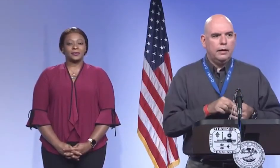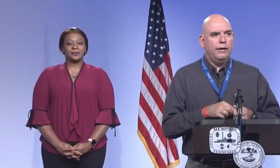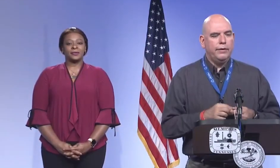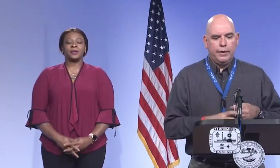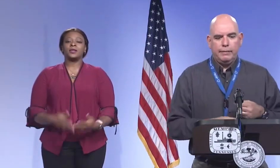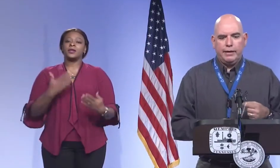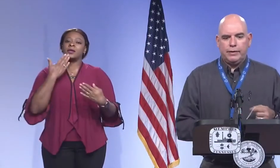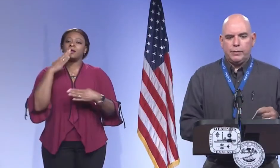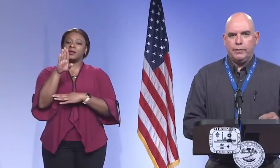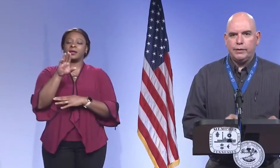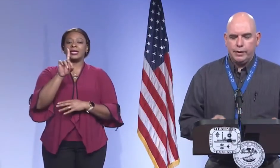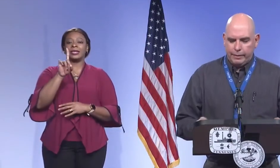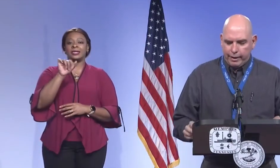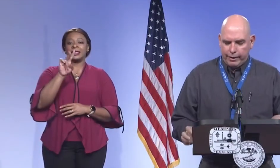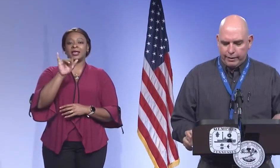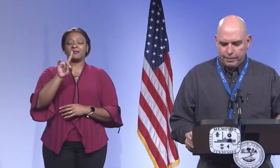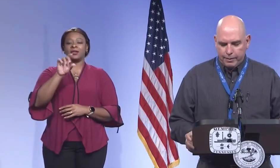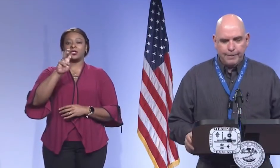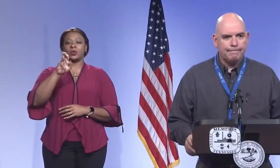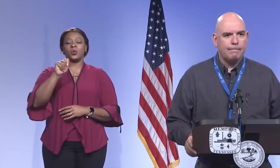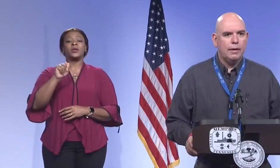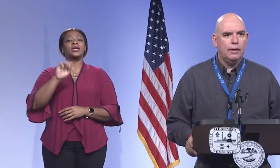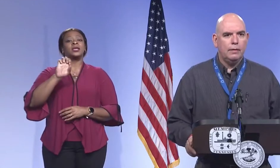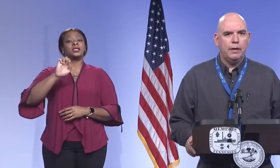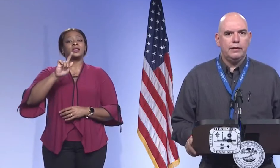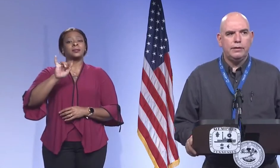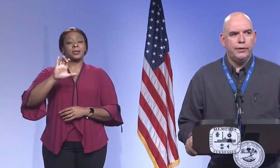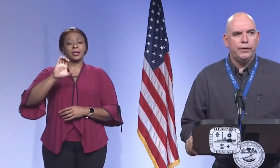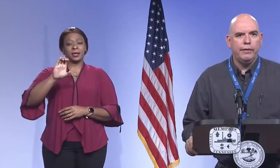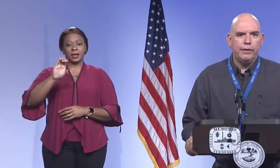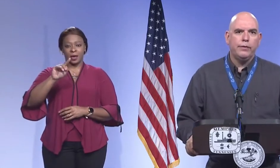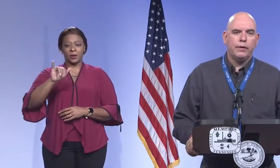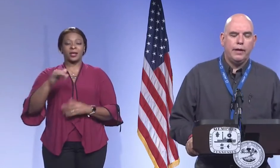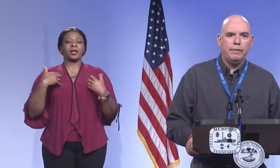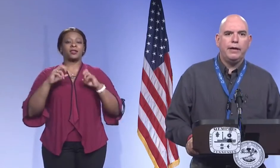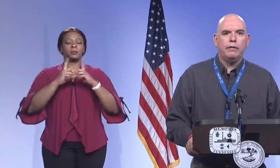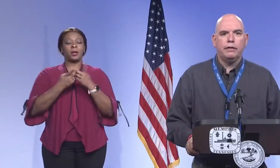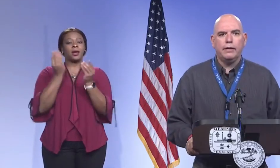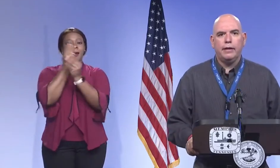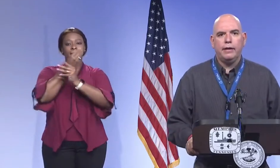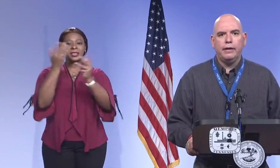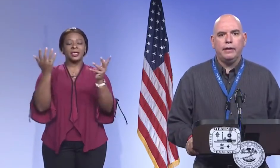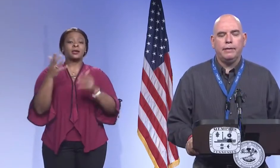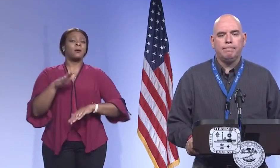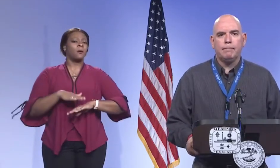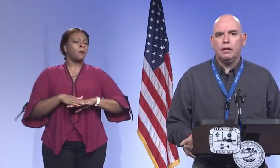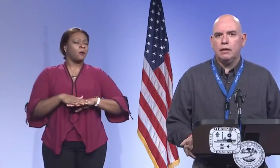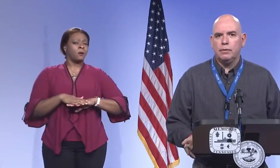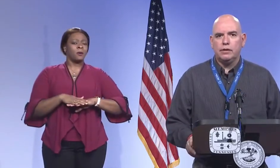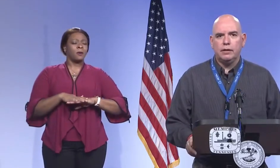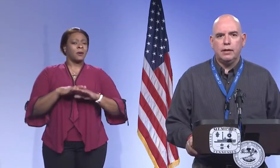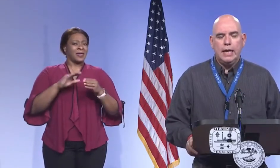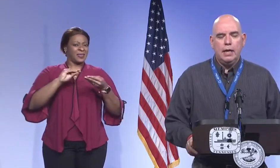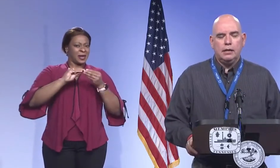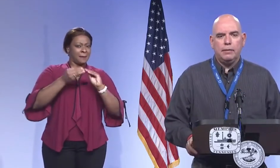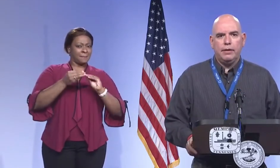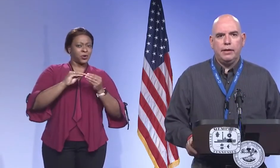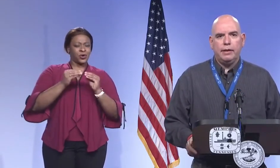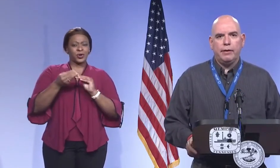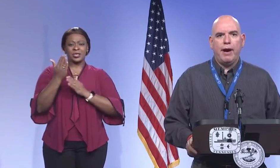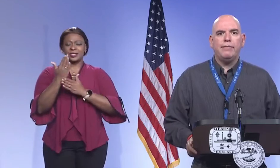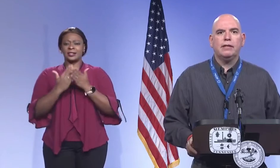Good afternoon, I'm David Sweat with Shelby County Health Department. And I wanted to give you an update on the numbers and some